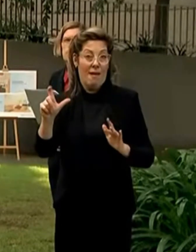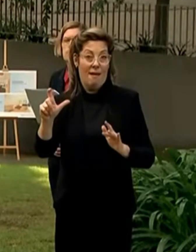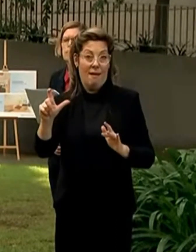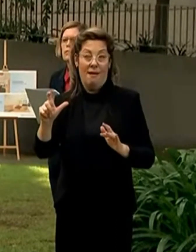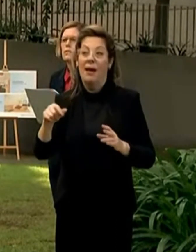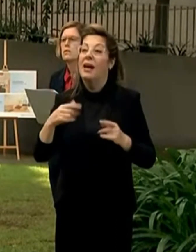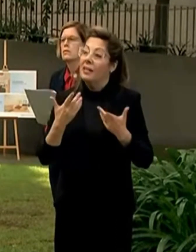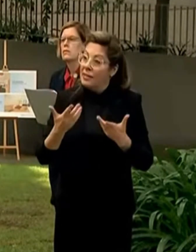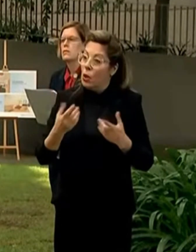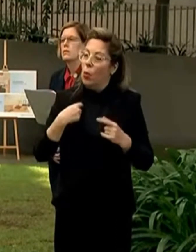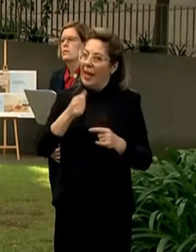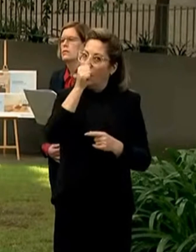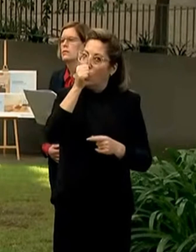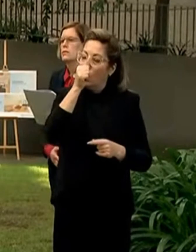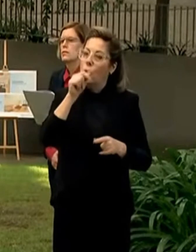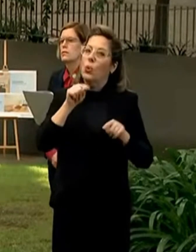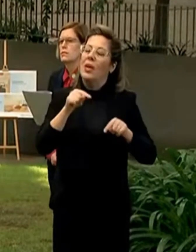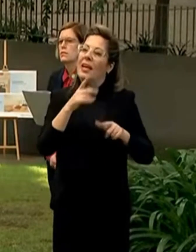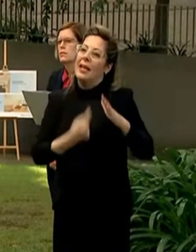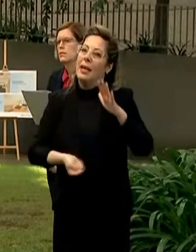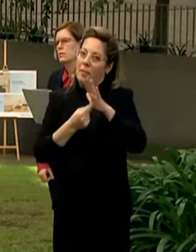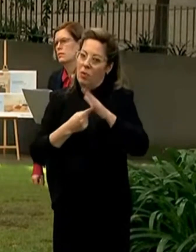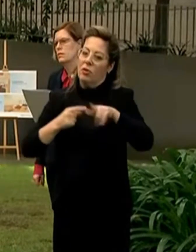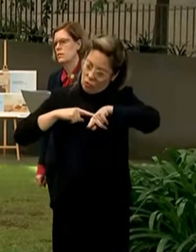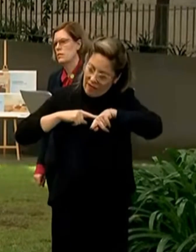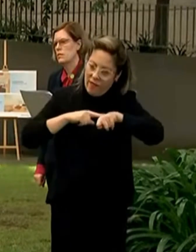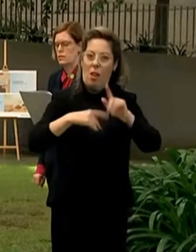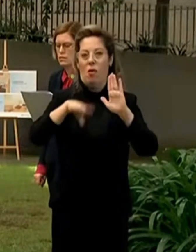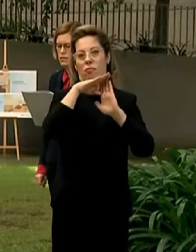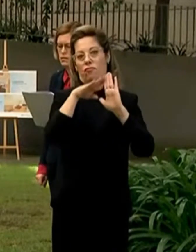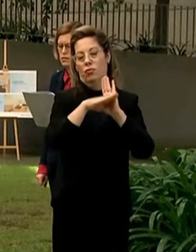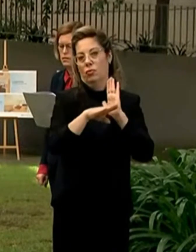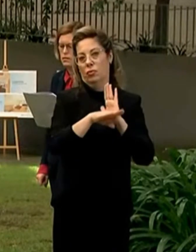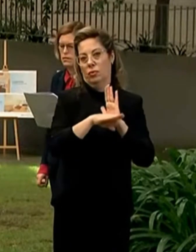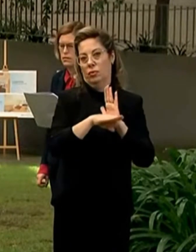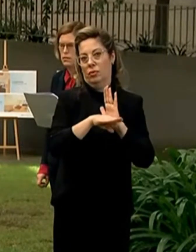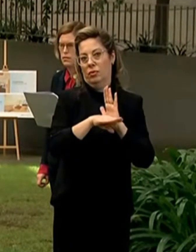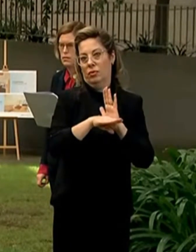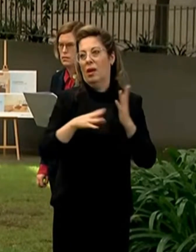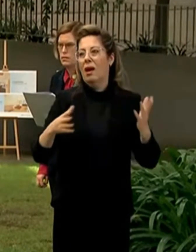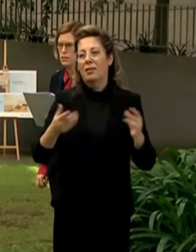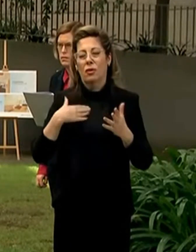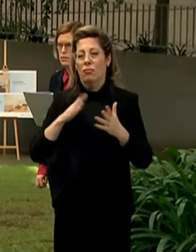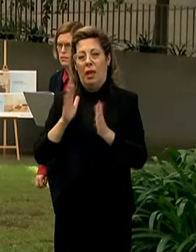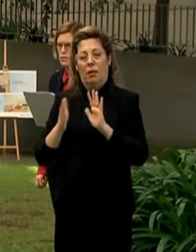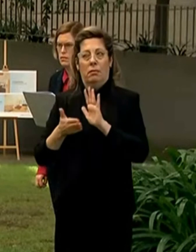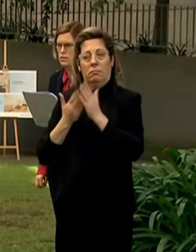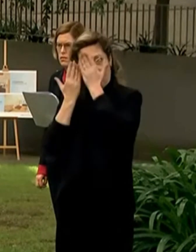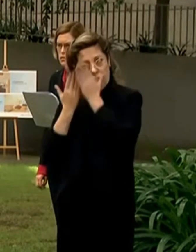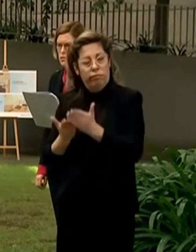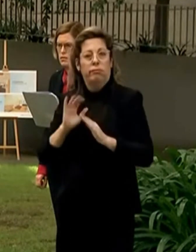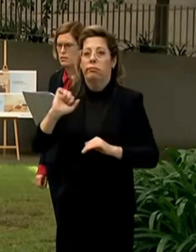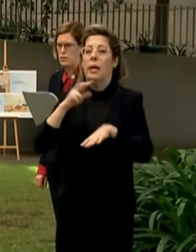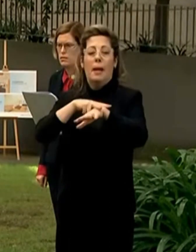to compliance, because a lot of businesses were obviously increasing their activity. So can I thank the police, can I thank all